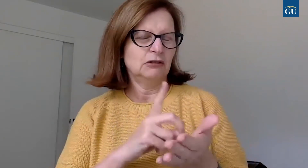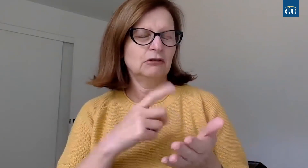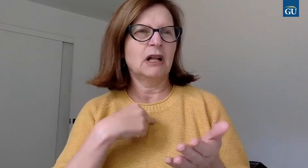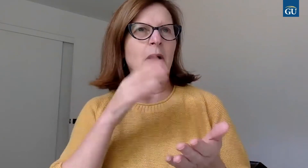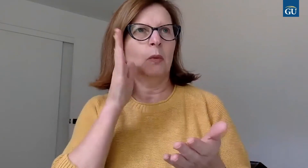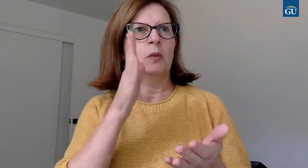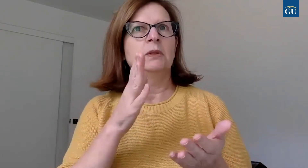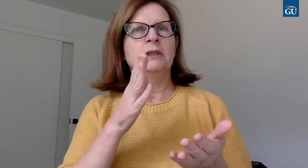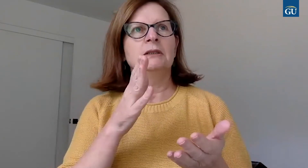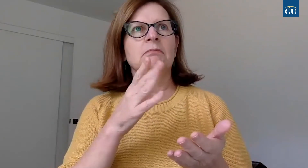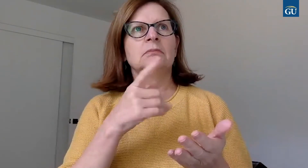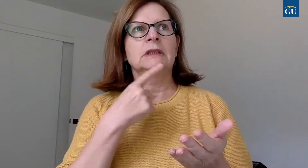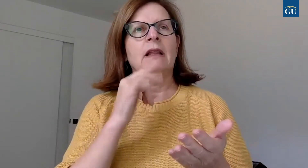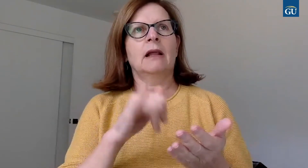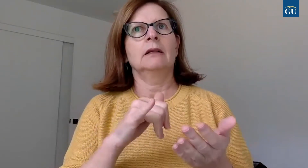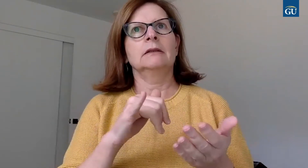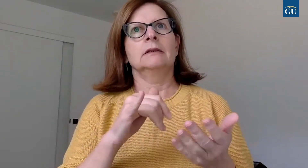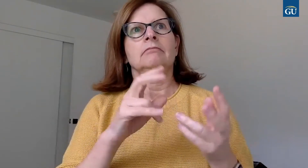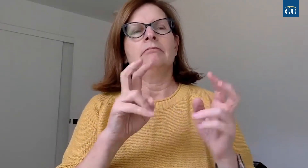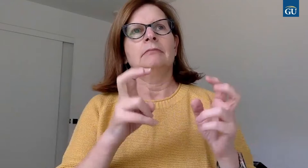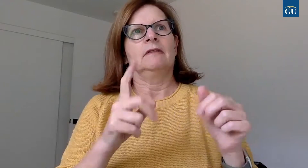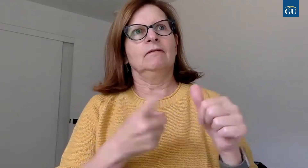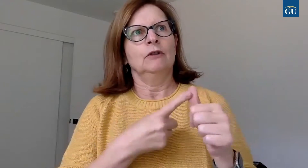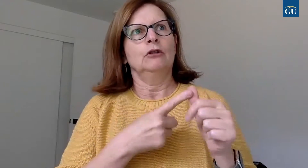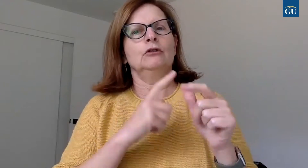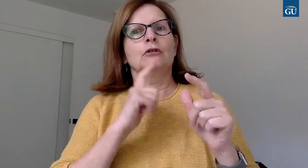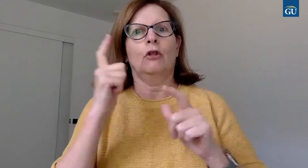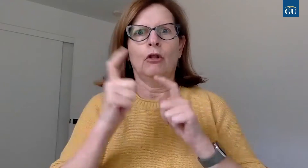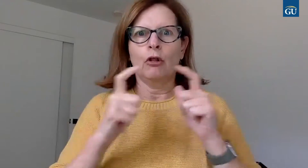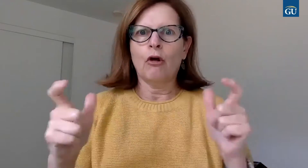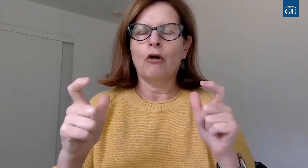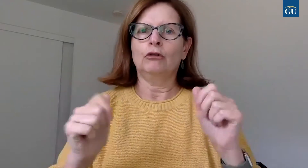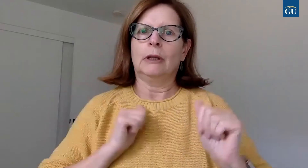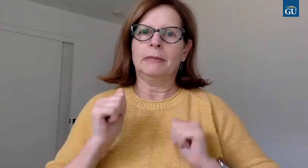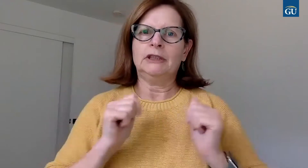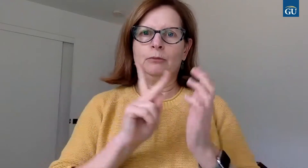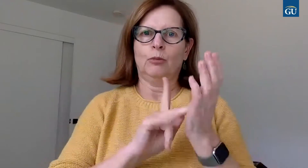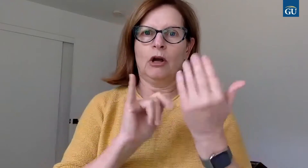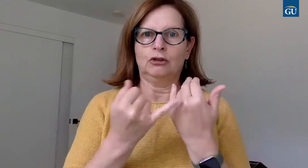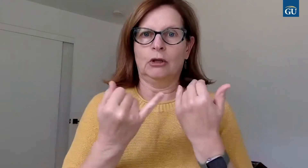My dissertation was the first large and ambitious project of mine.